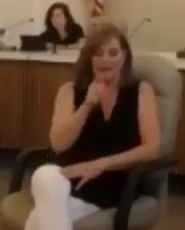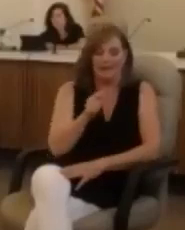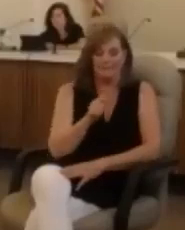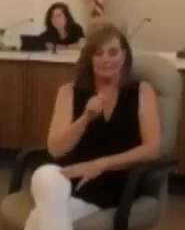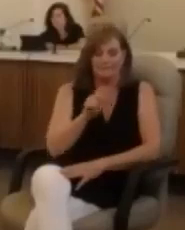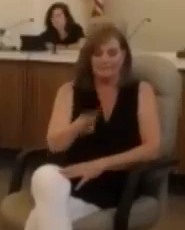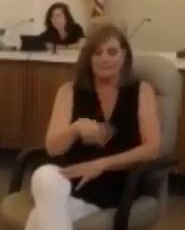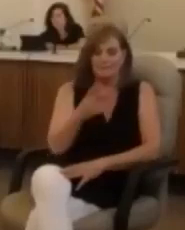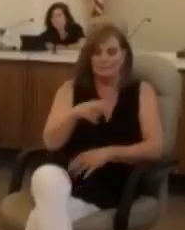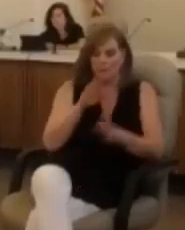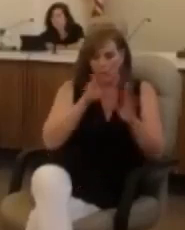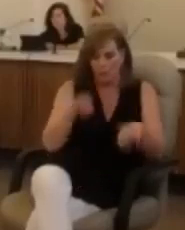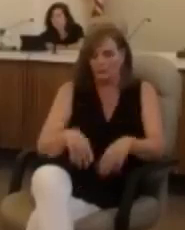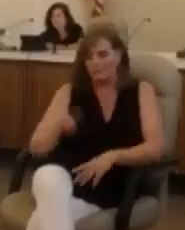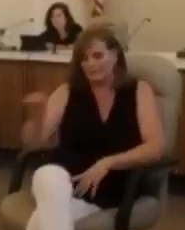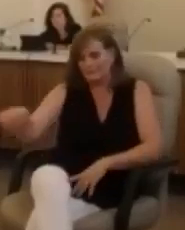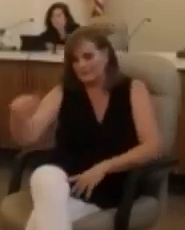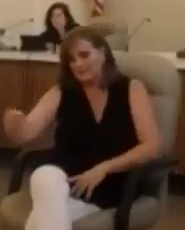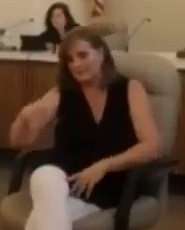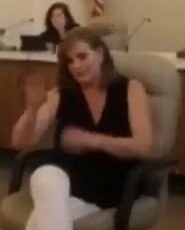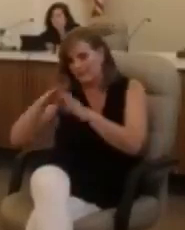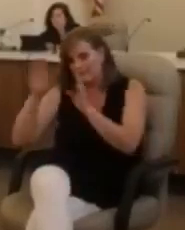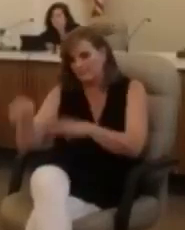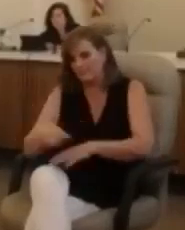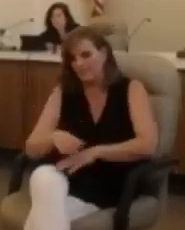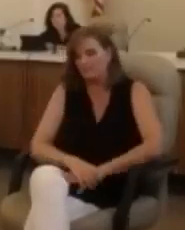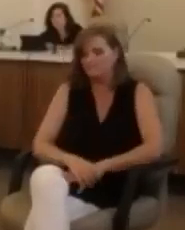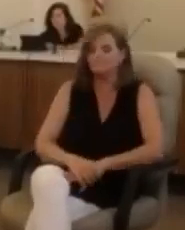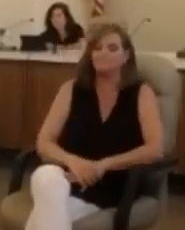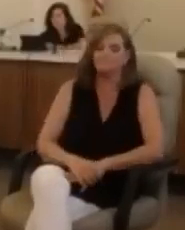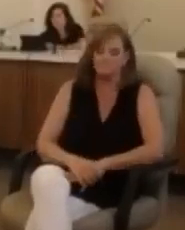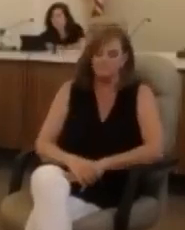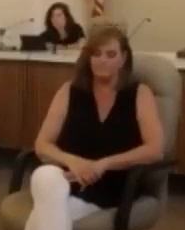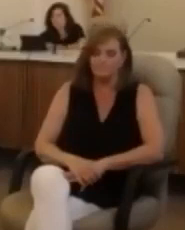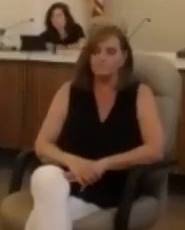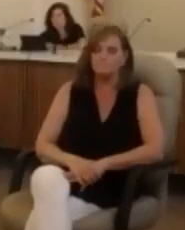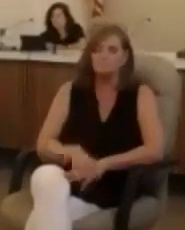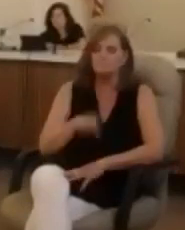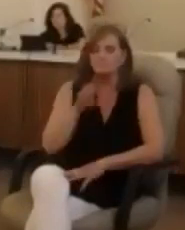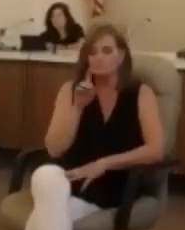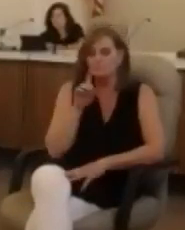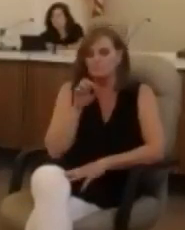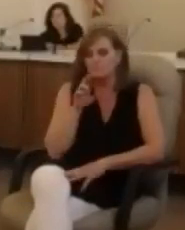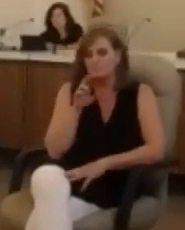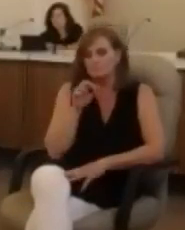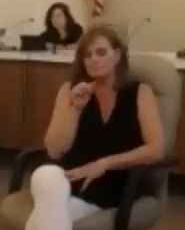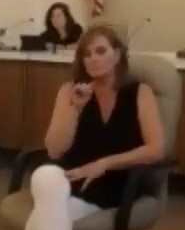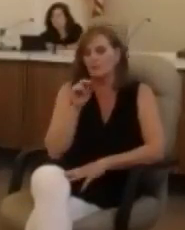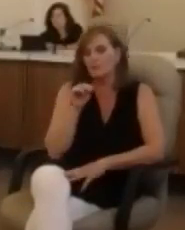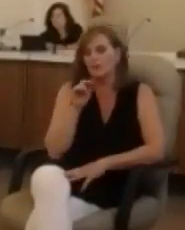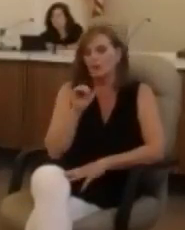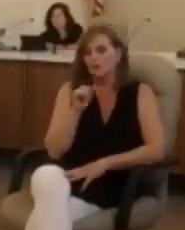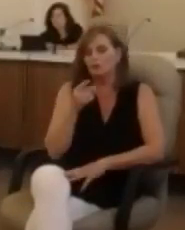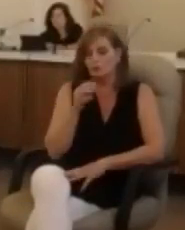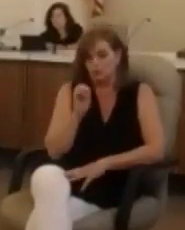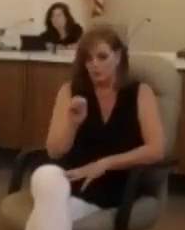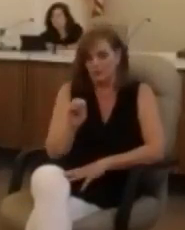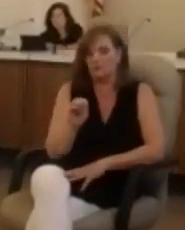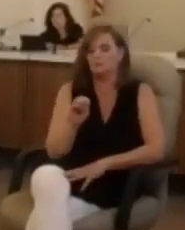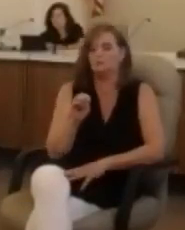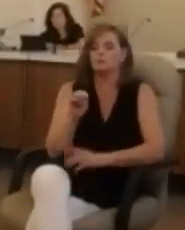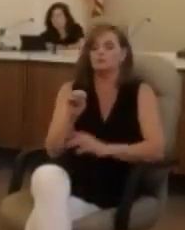there. The drainage situation looks like it will be